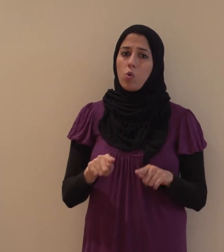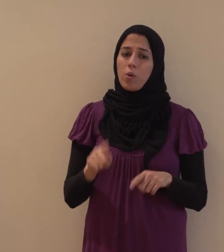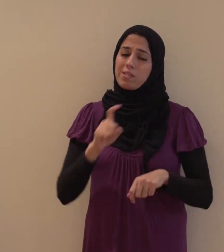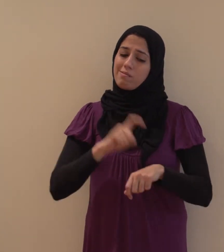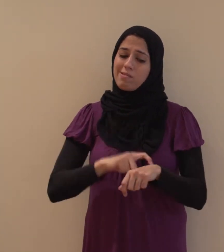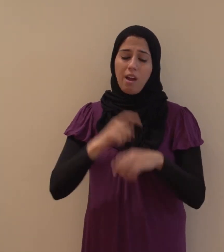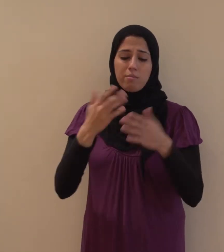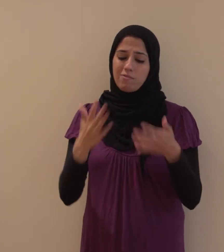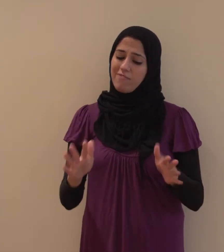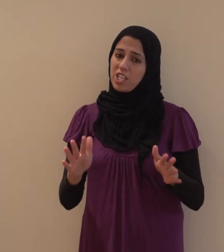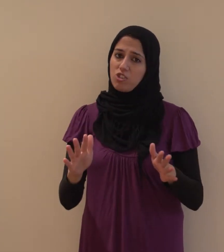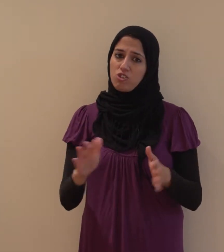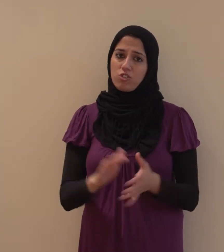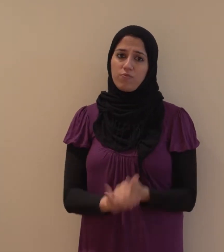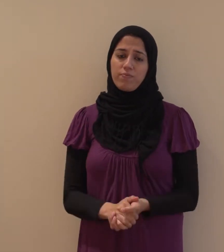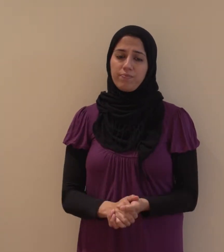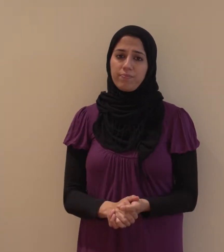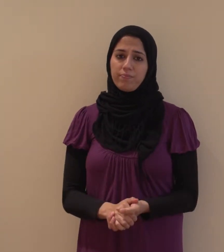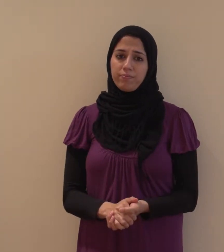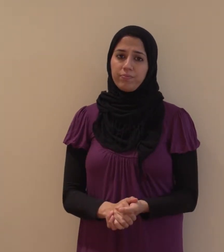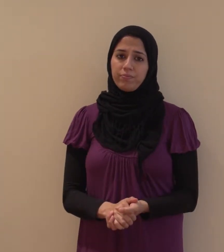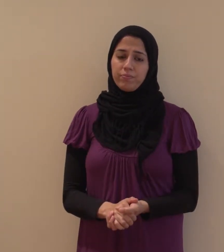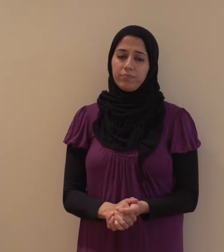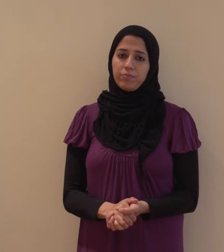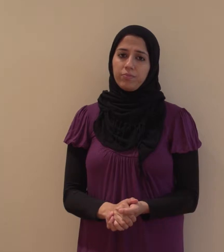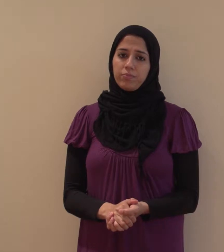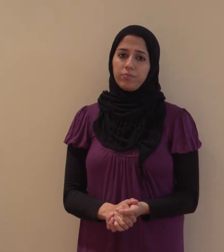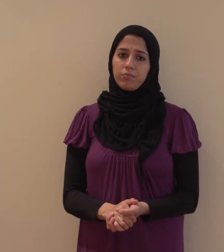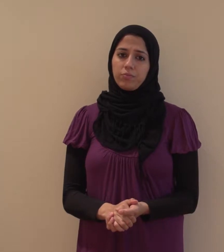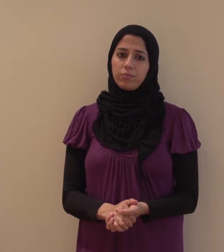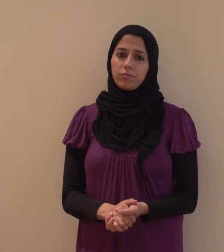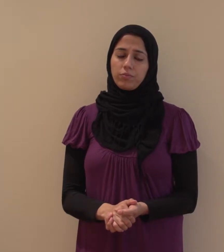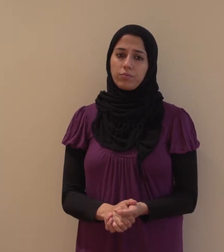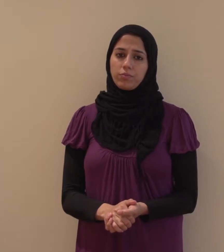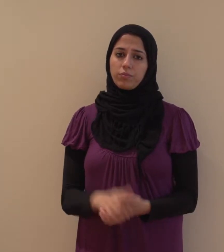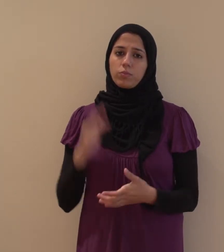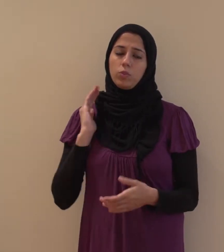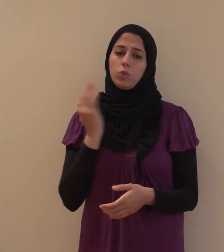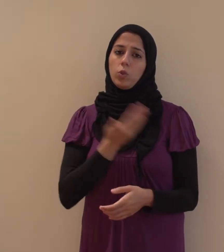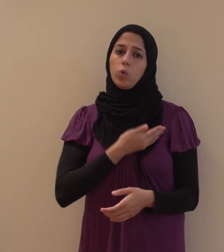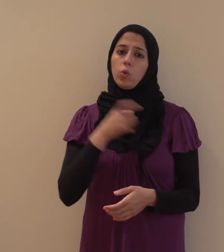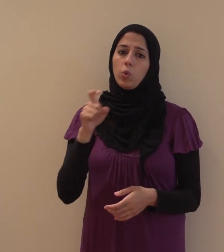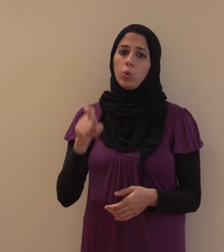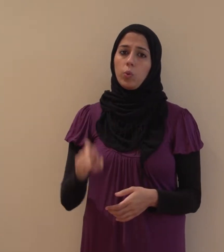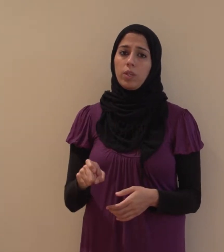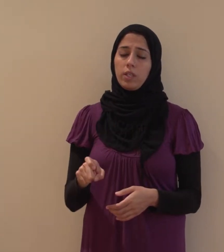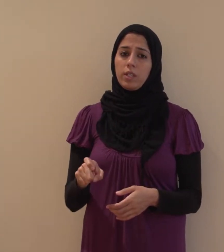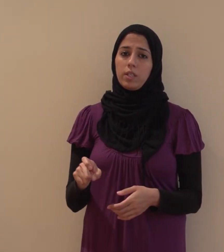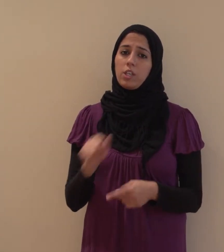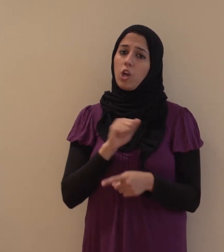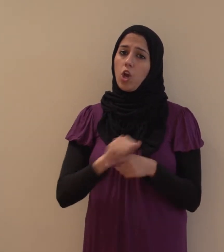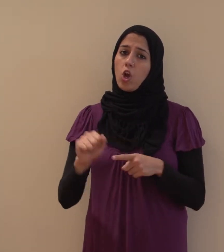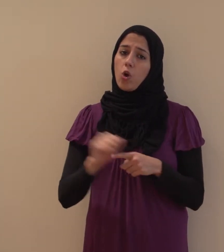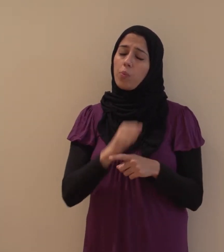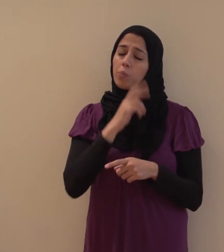we should observe it in a way that the Prophet sallallahu alaihi wasallam has taught us. Either it is our